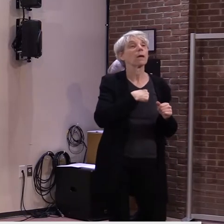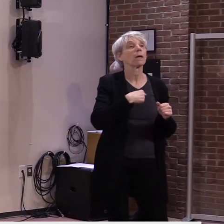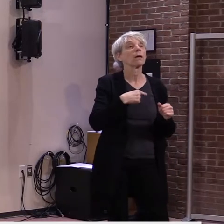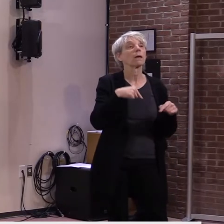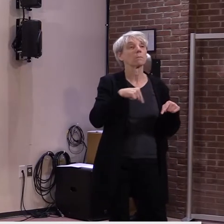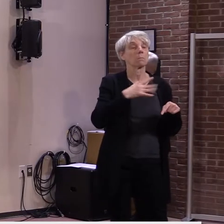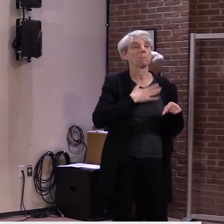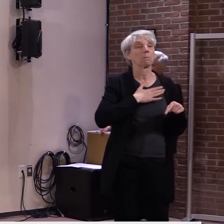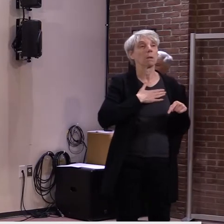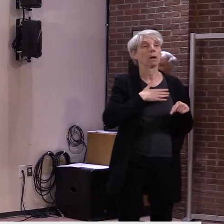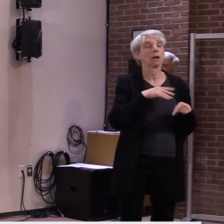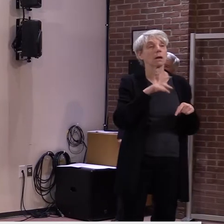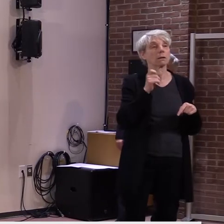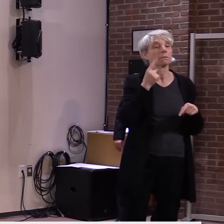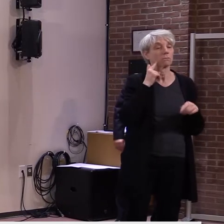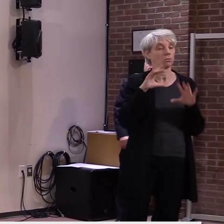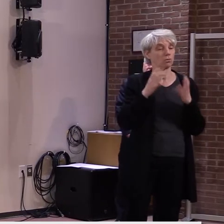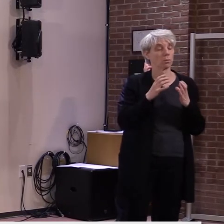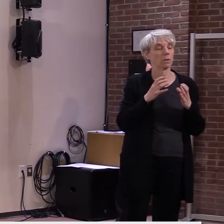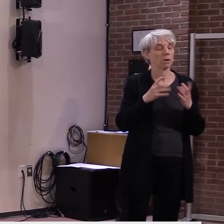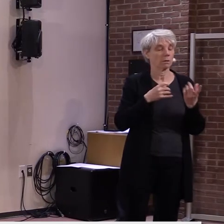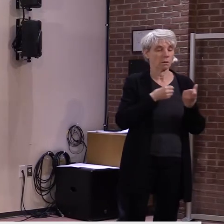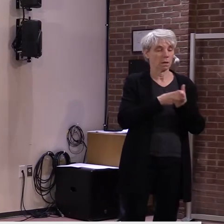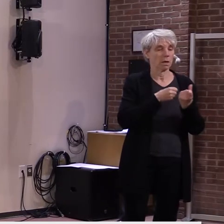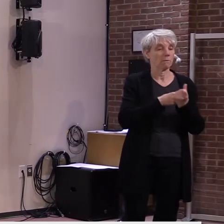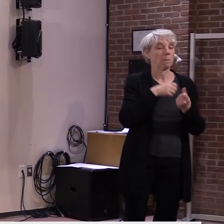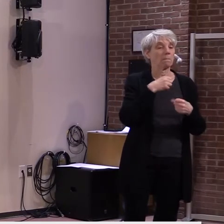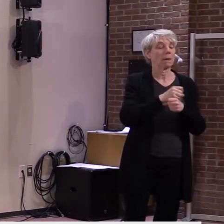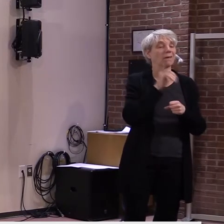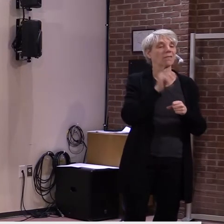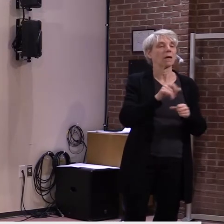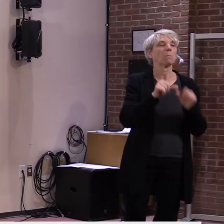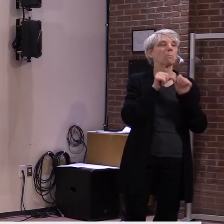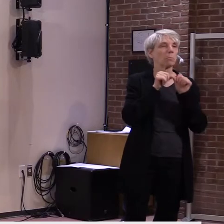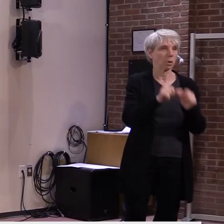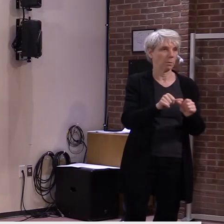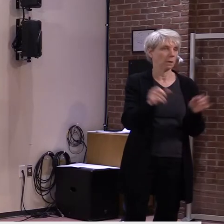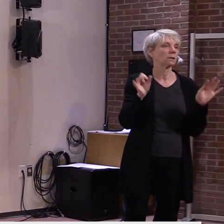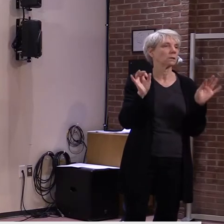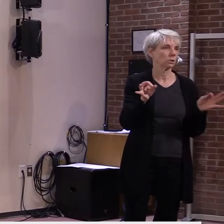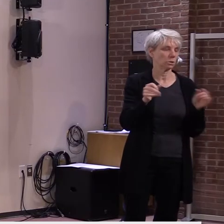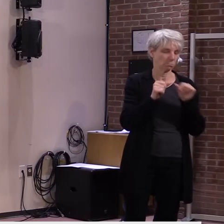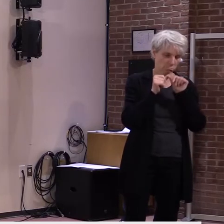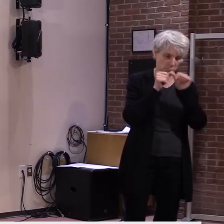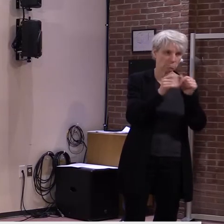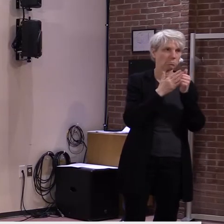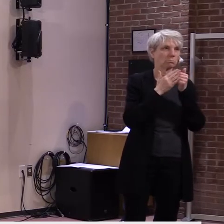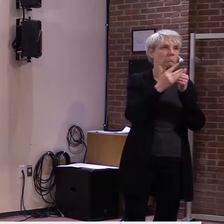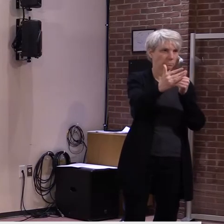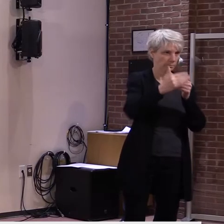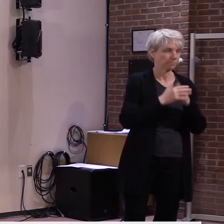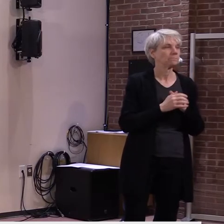administration has been advocating for making this an ongoing effort and continuing with that to-go